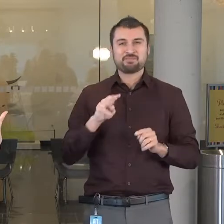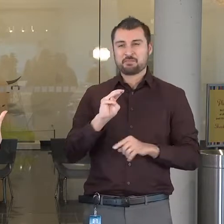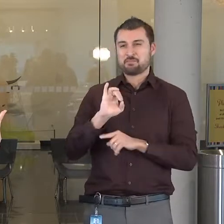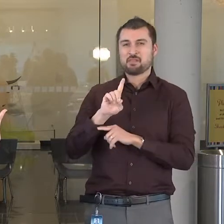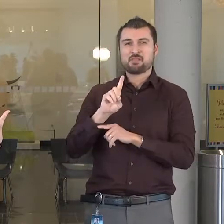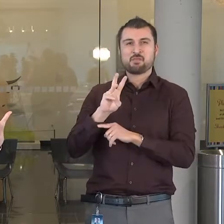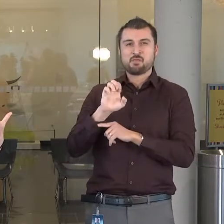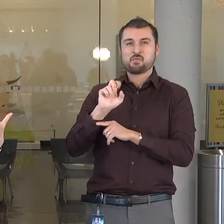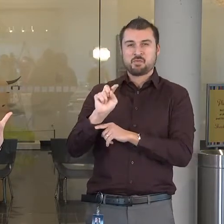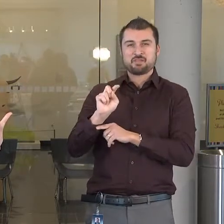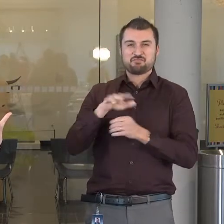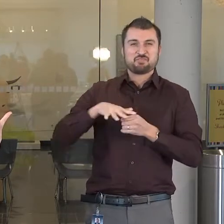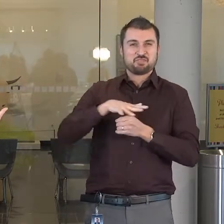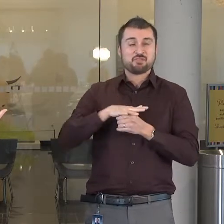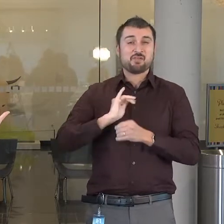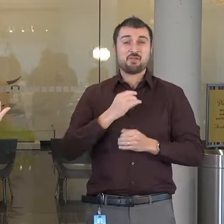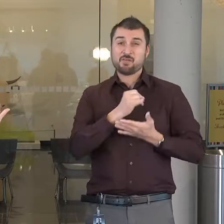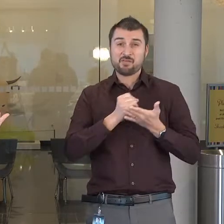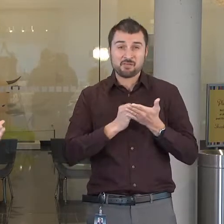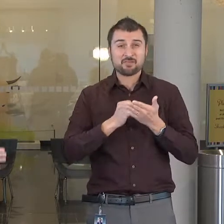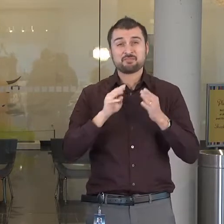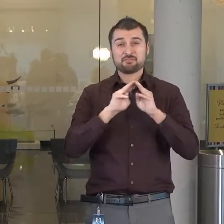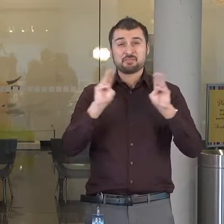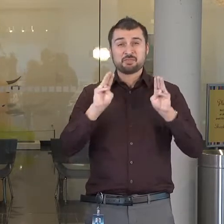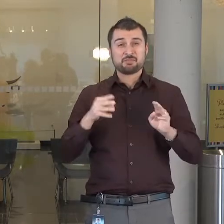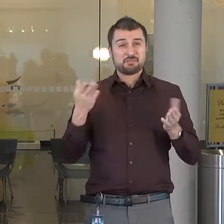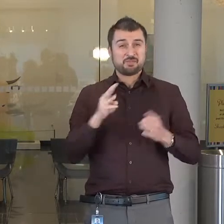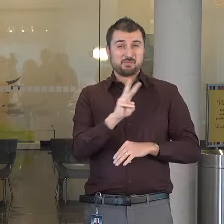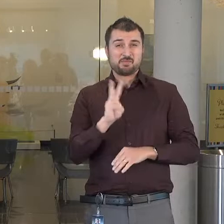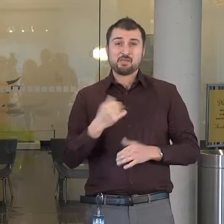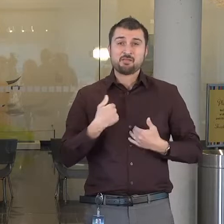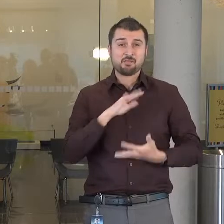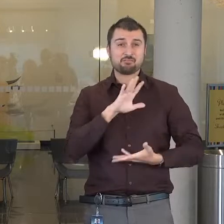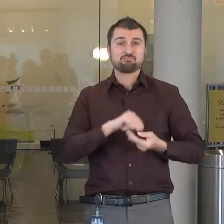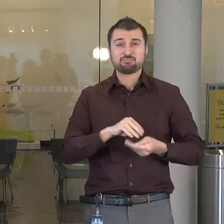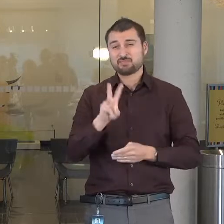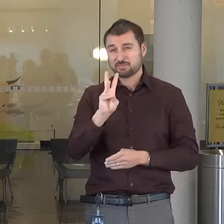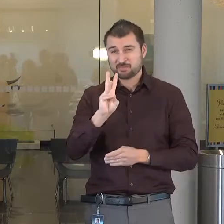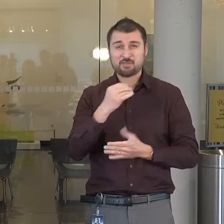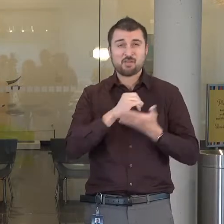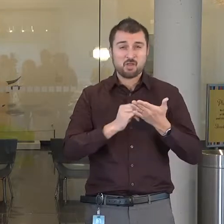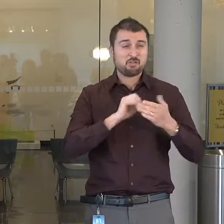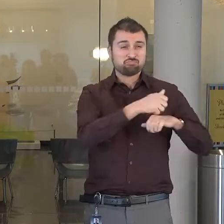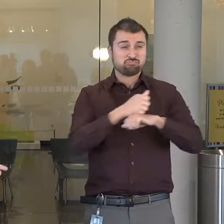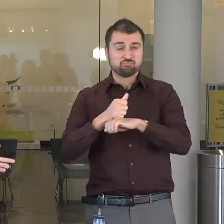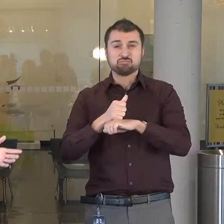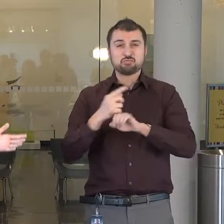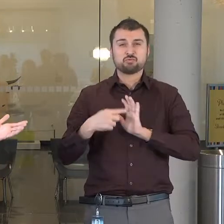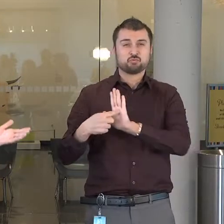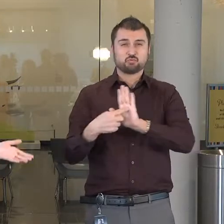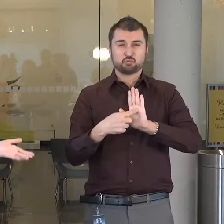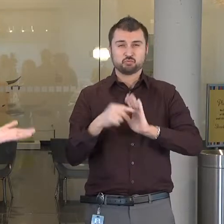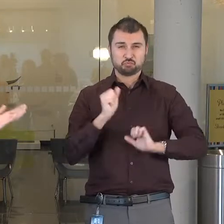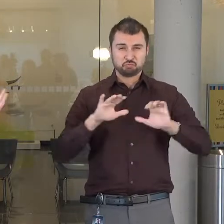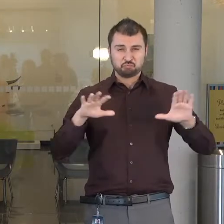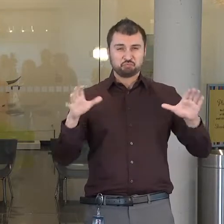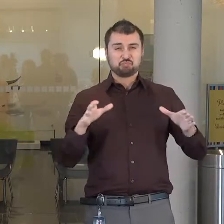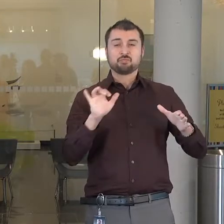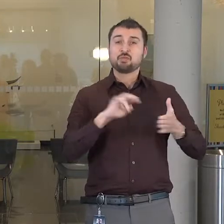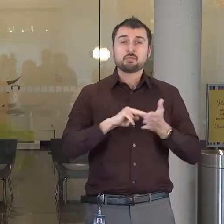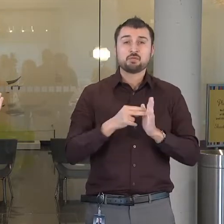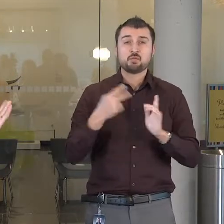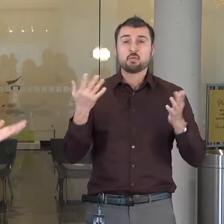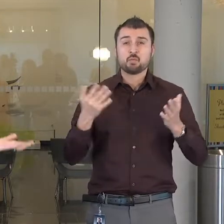Midwest region. Our Wichita Art Museum has 6 artworks that are in the show. So it's paintings